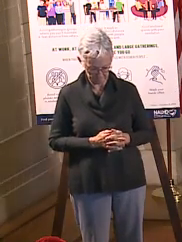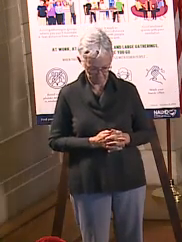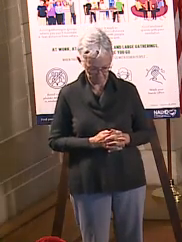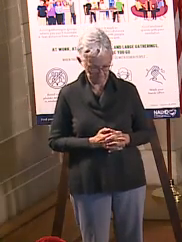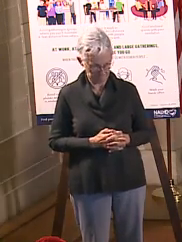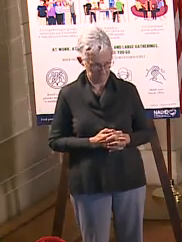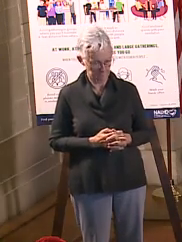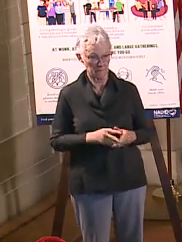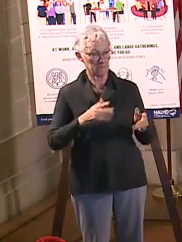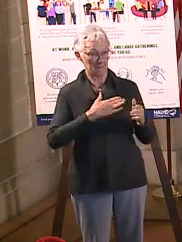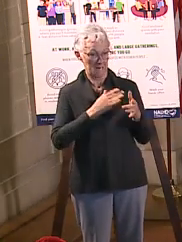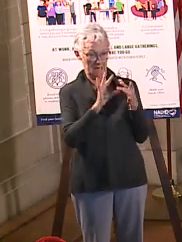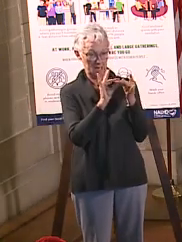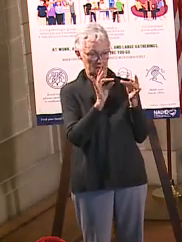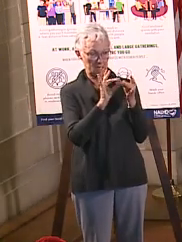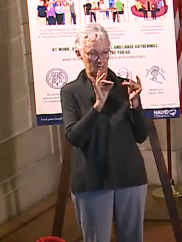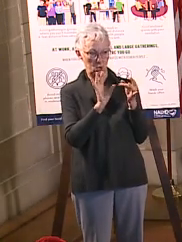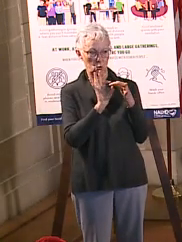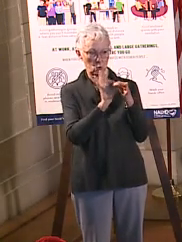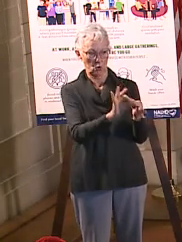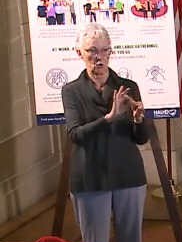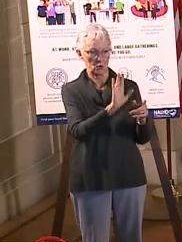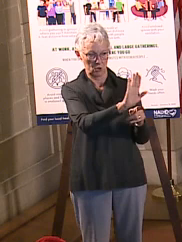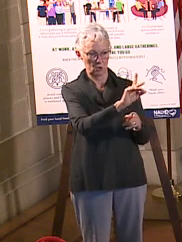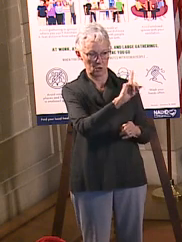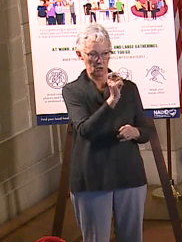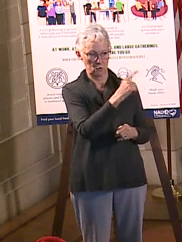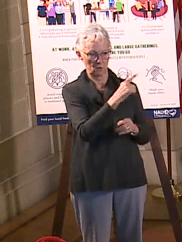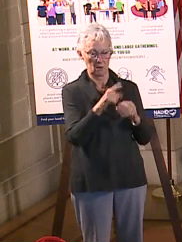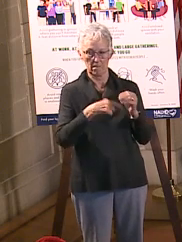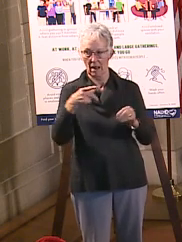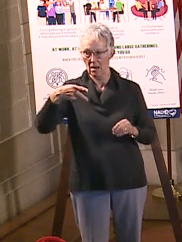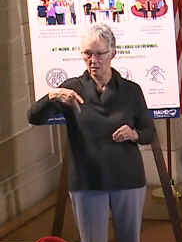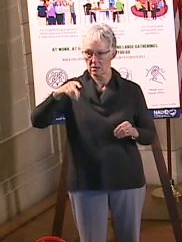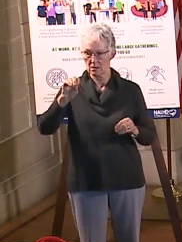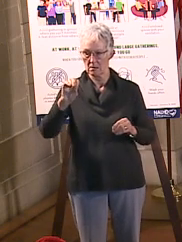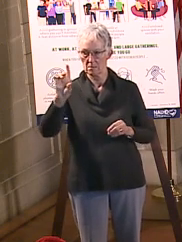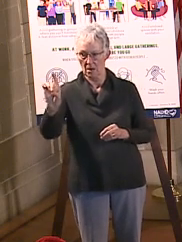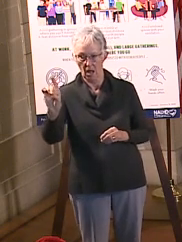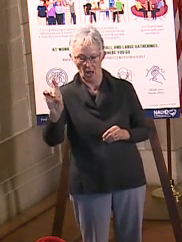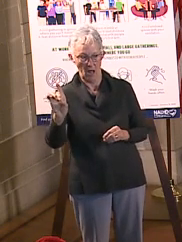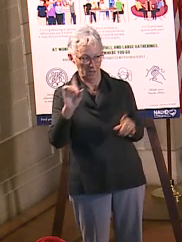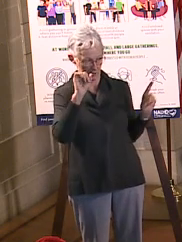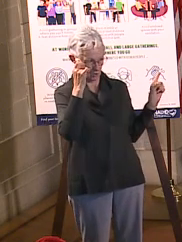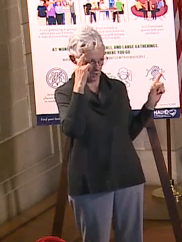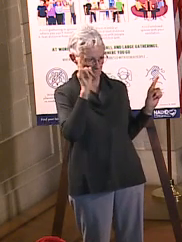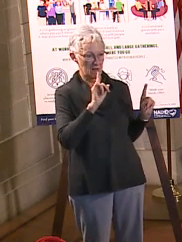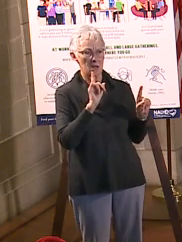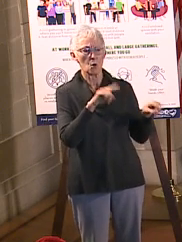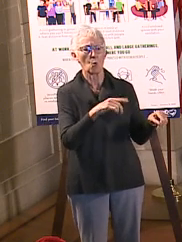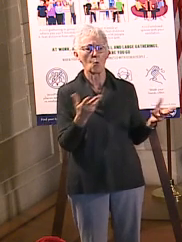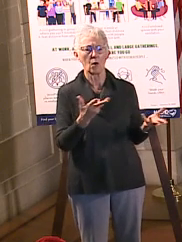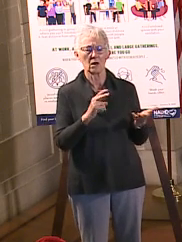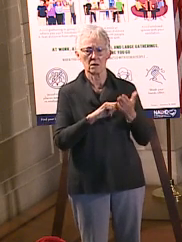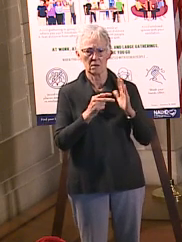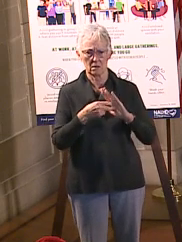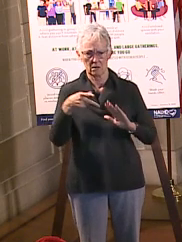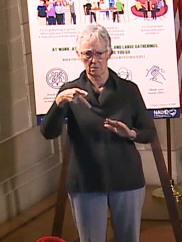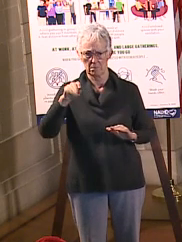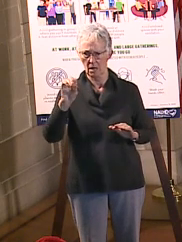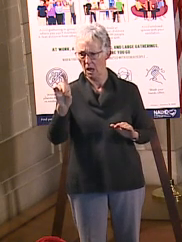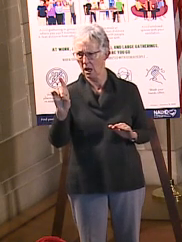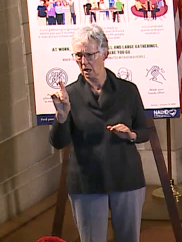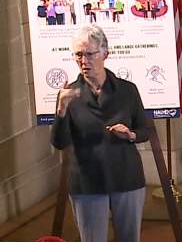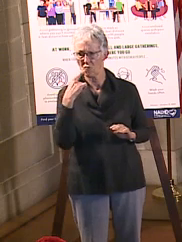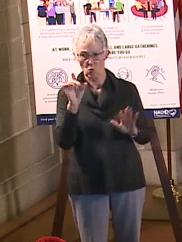The comment I wanted to make was in reference to the question about the pod. And the governor answered, what is a pod? For